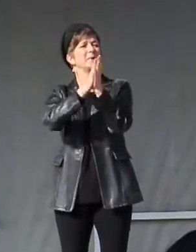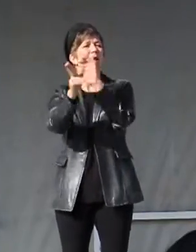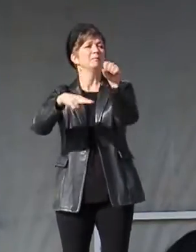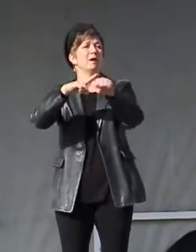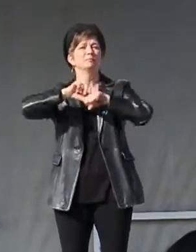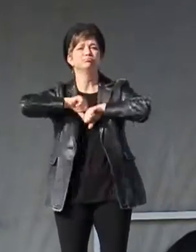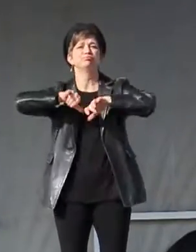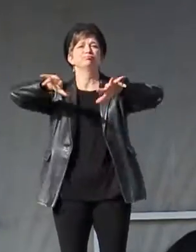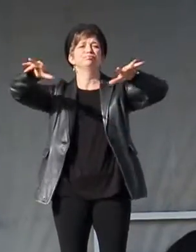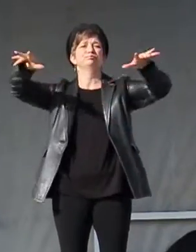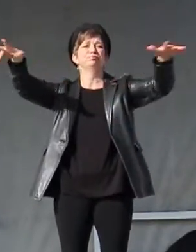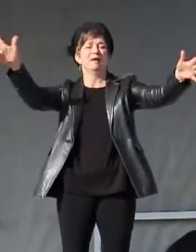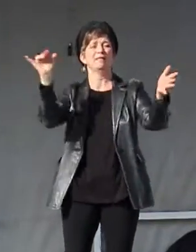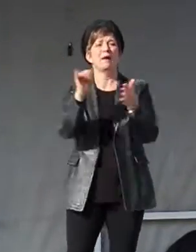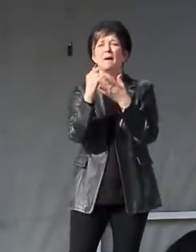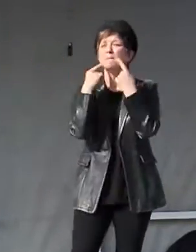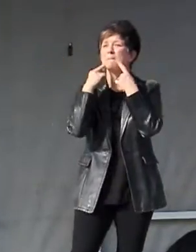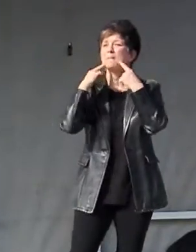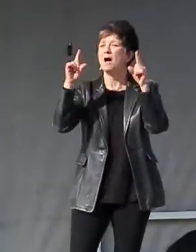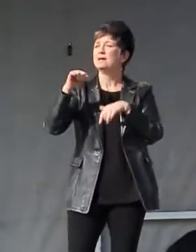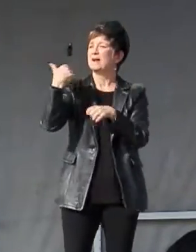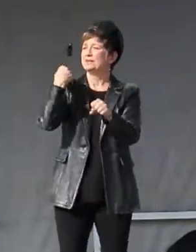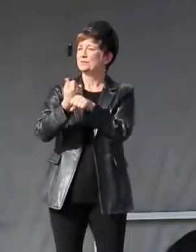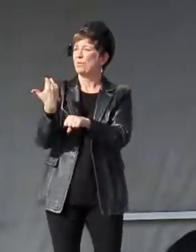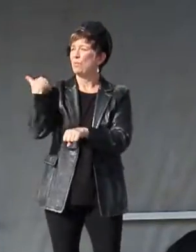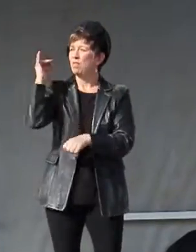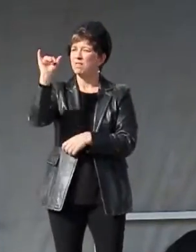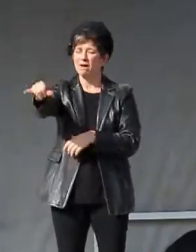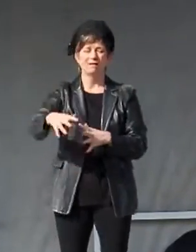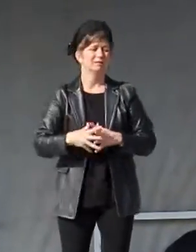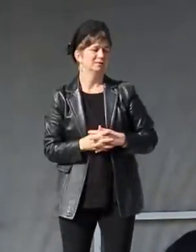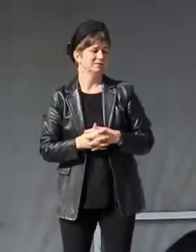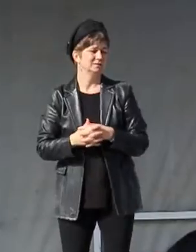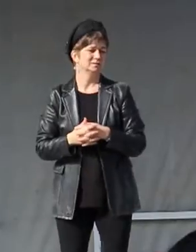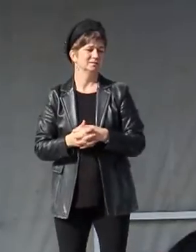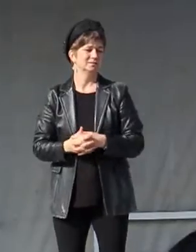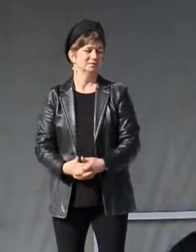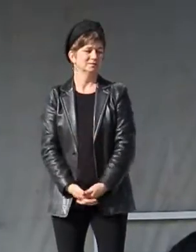again after Tarana Burke founded it over 10 years ago.